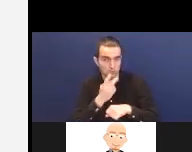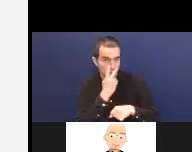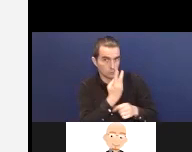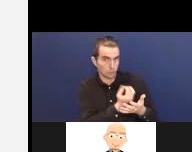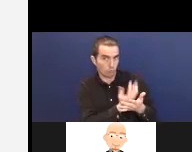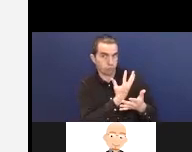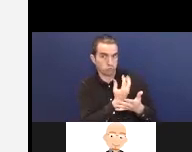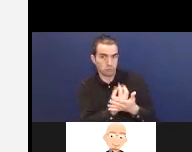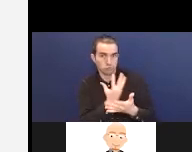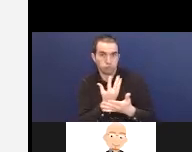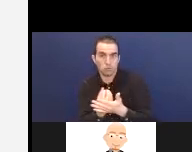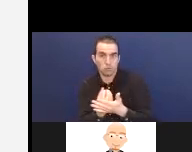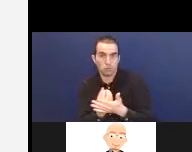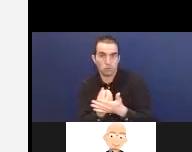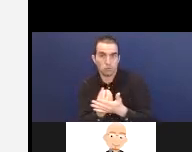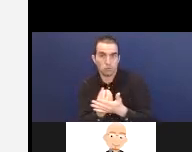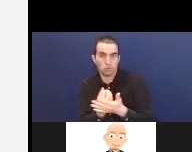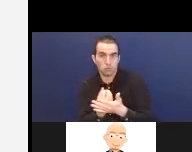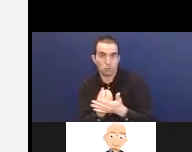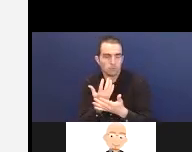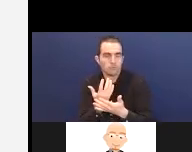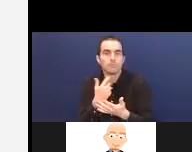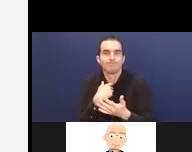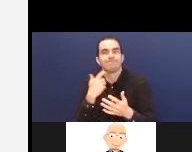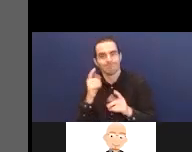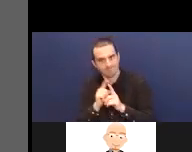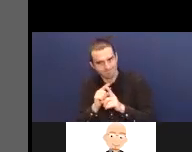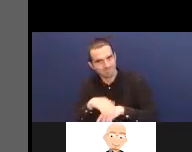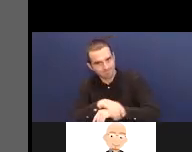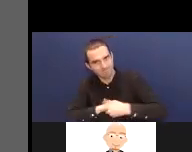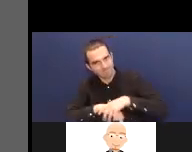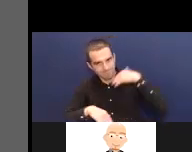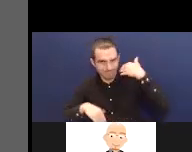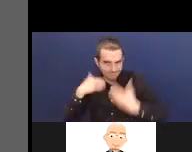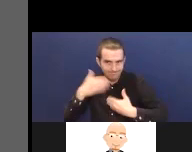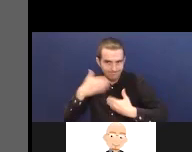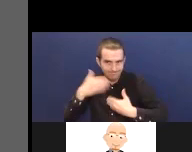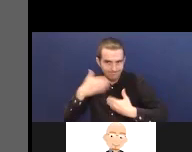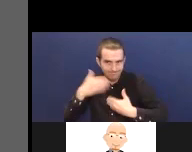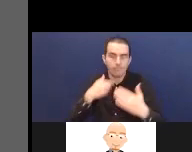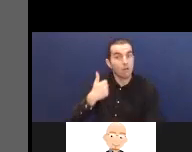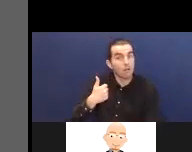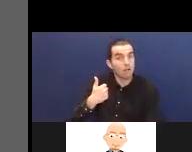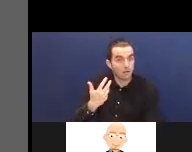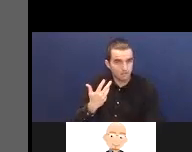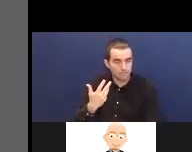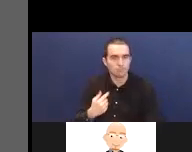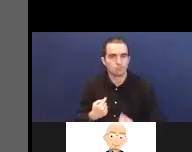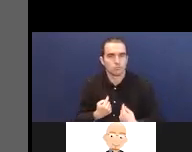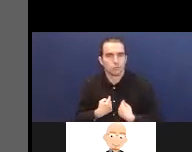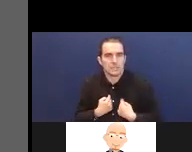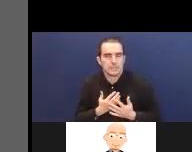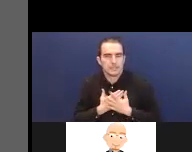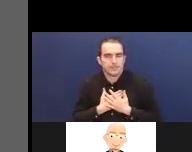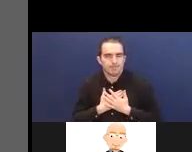safeguarding is kind of coming afterwards, unfortunately, and wasn't really thought